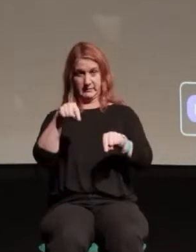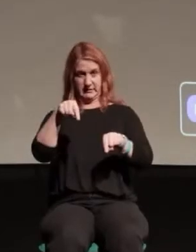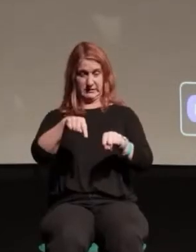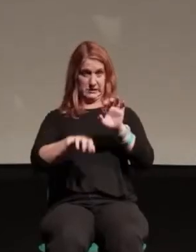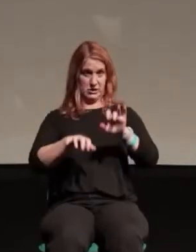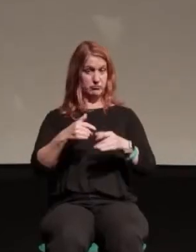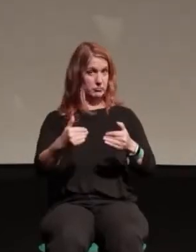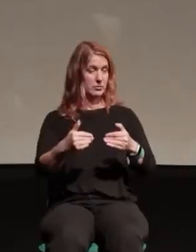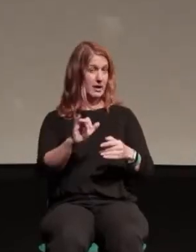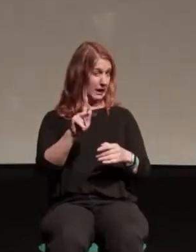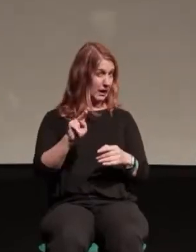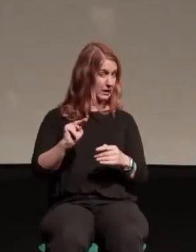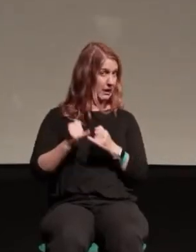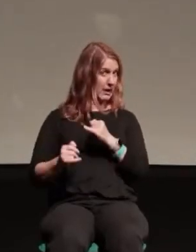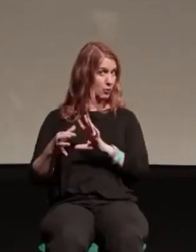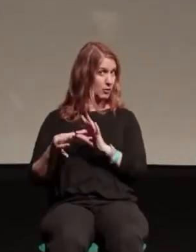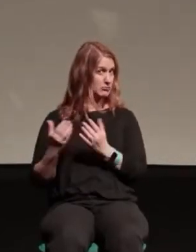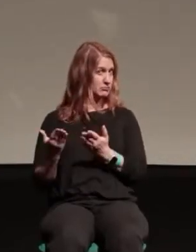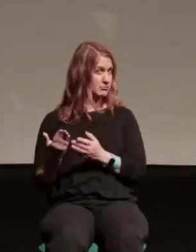Ken, last words?